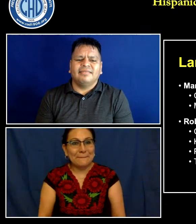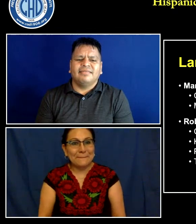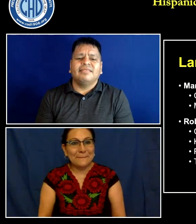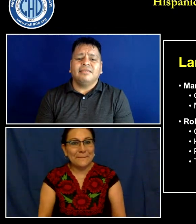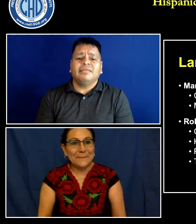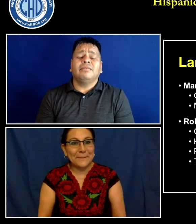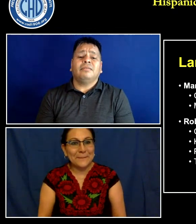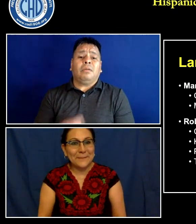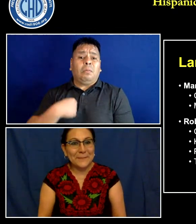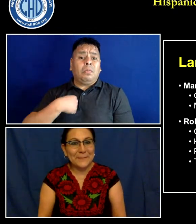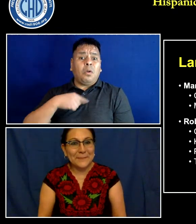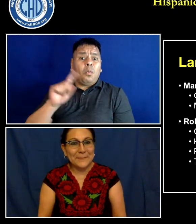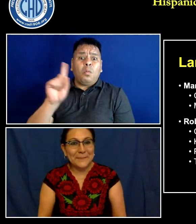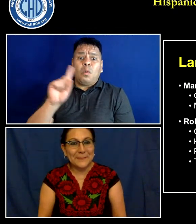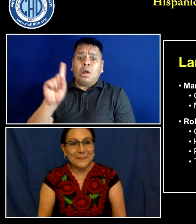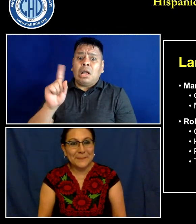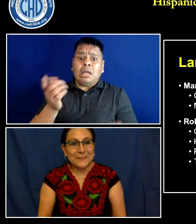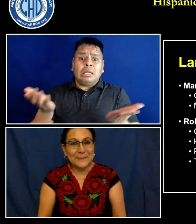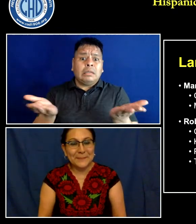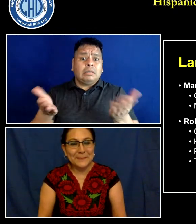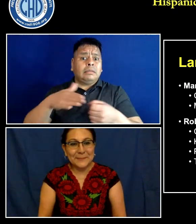heritage.